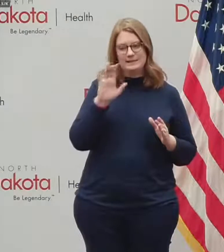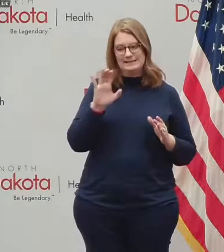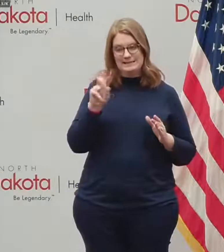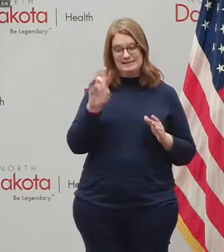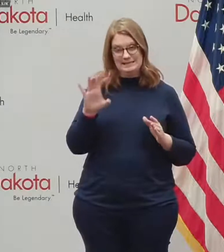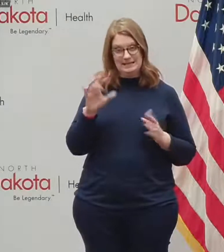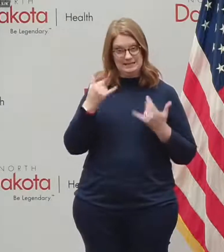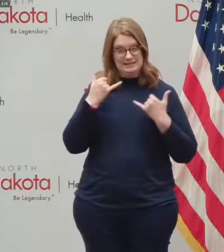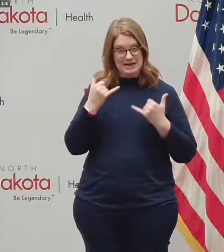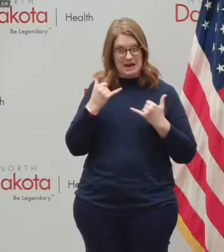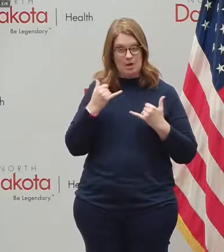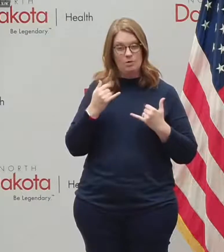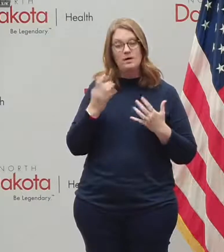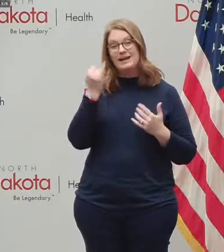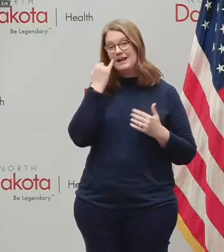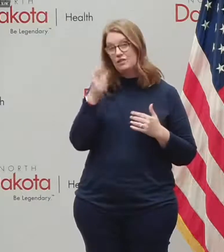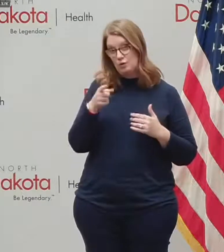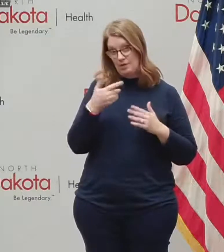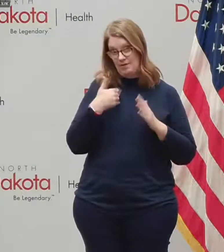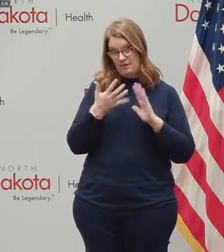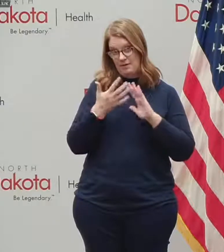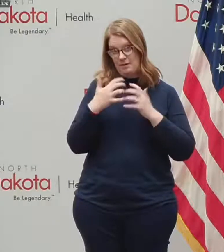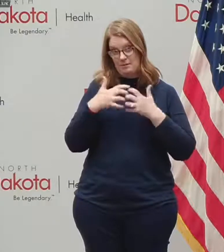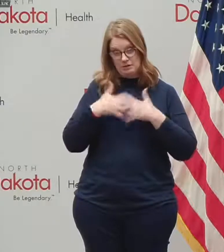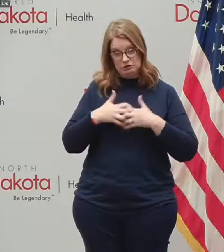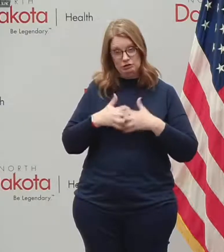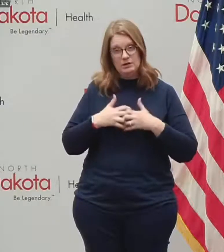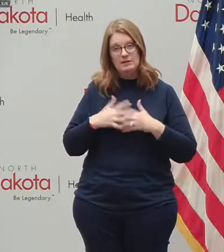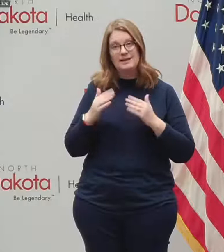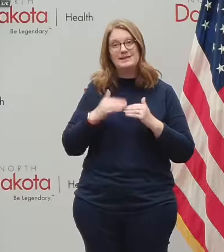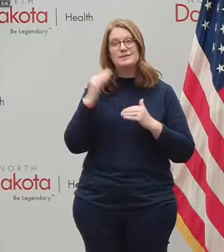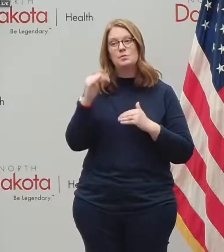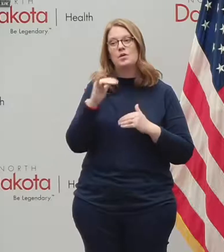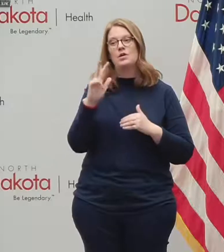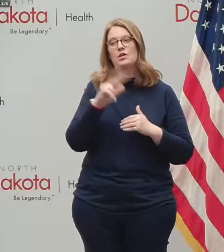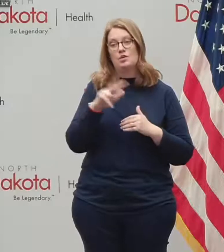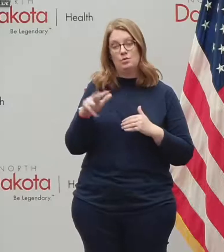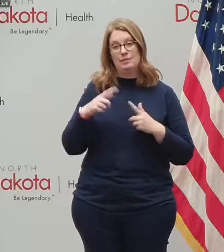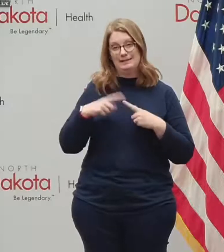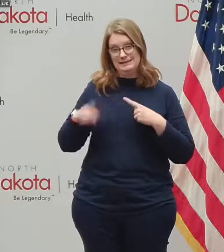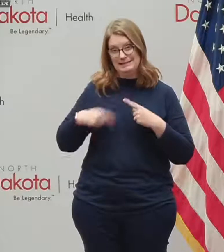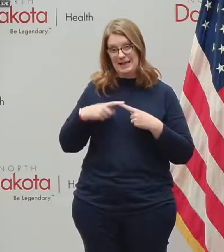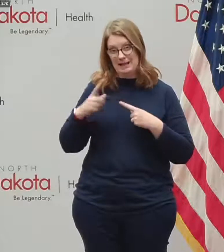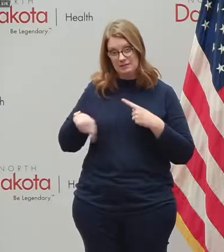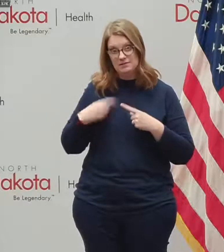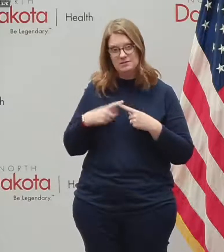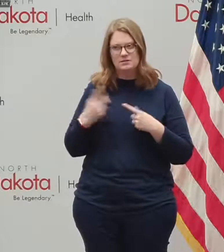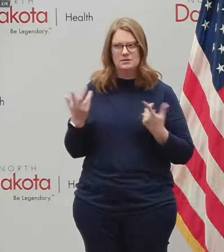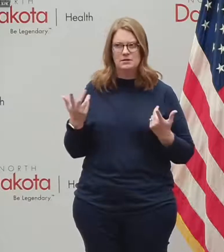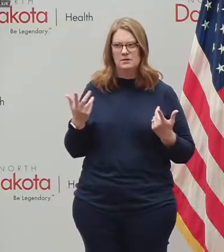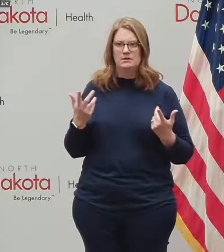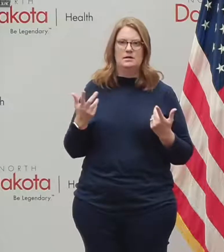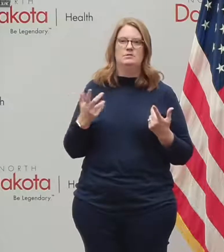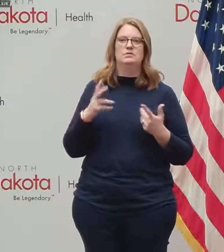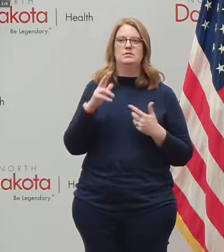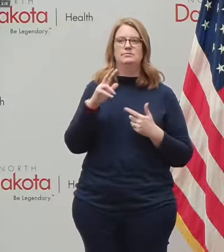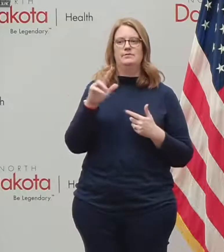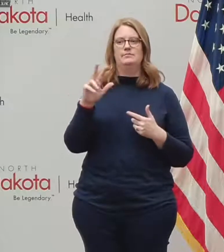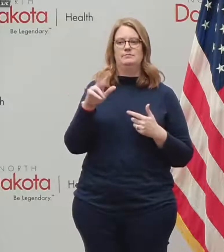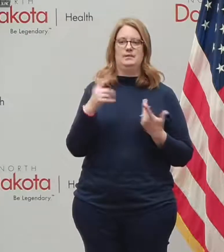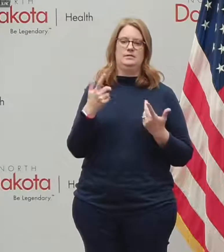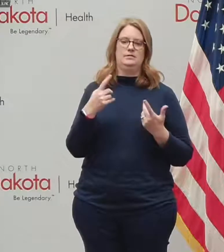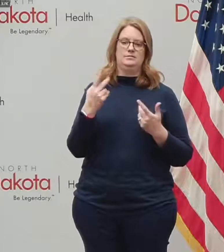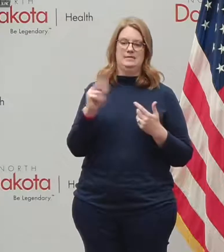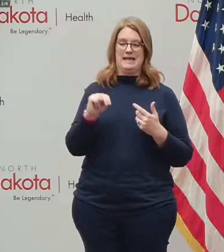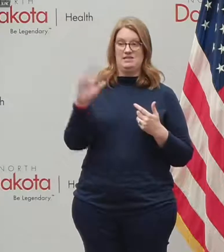now saying that if you've got a machine that does more than 33 cycles, so this is like to the 33rd power, I mean, so you're